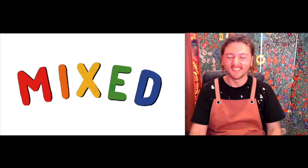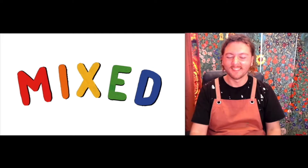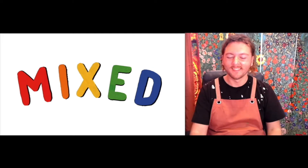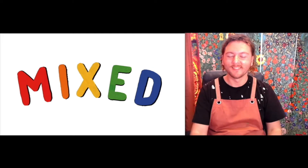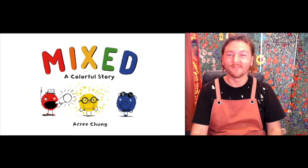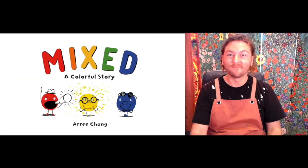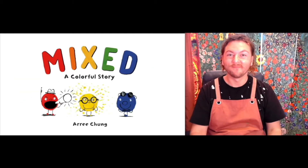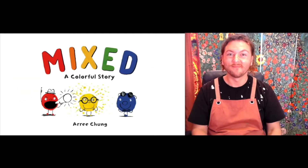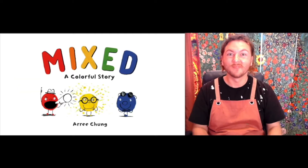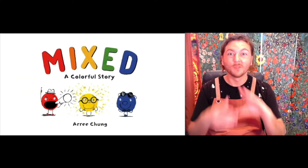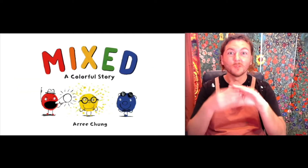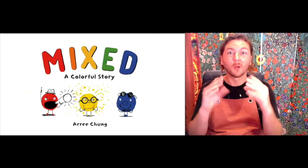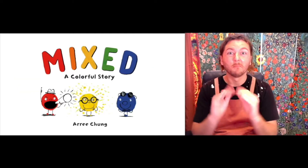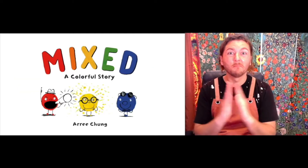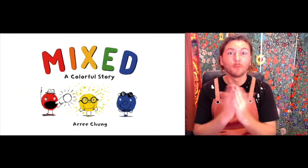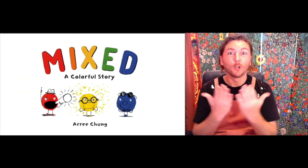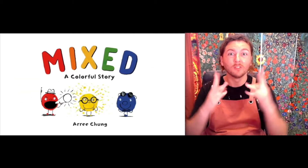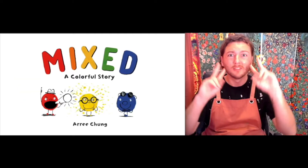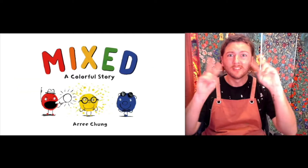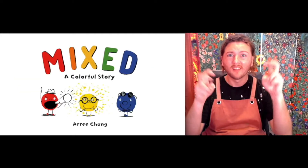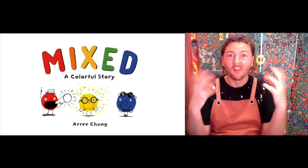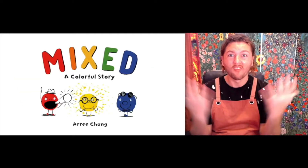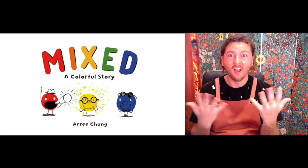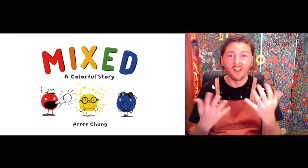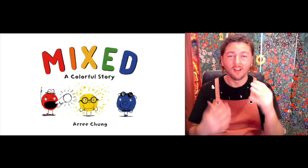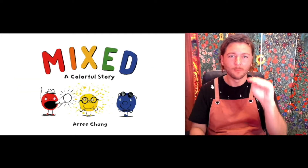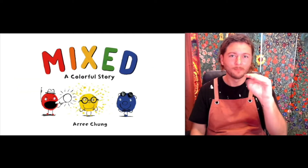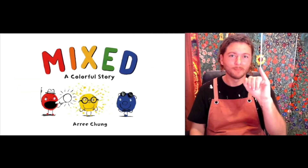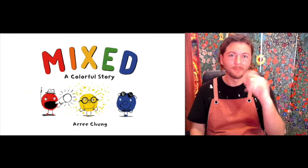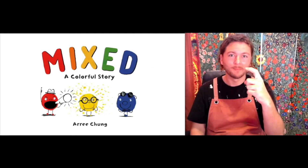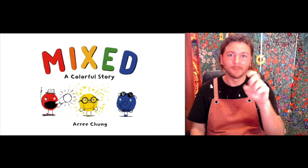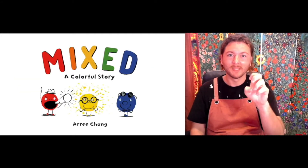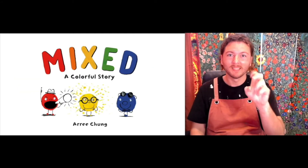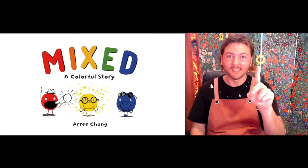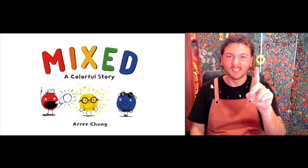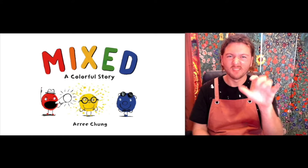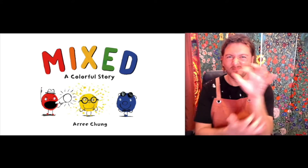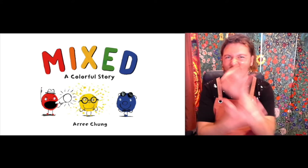Are you ready to hear a story? Now, this book is titled Mixed.